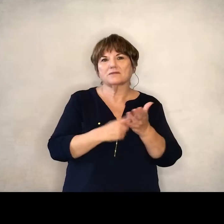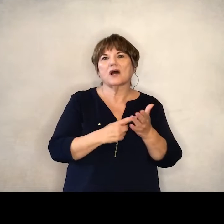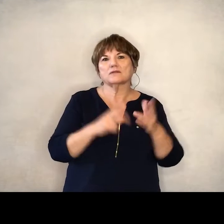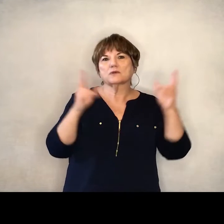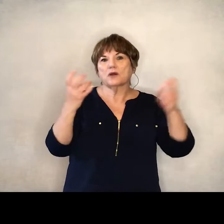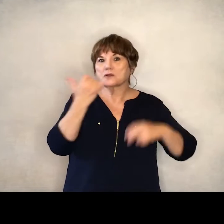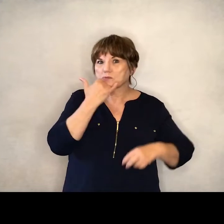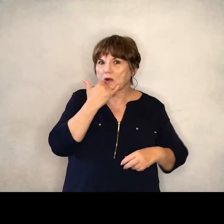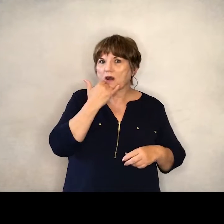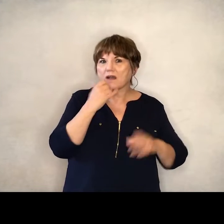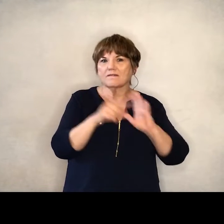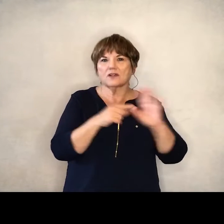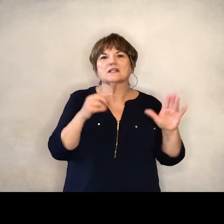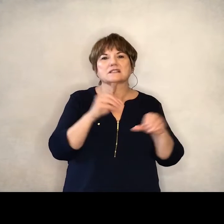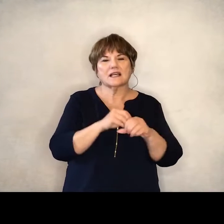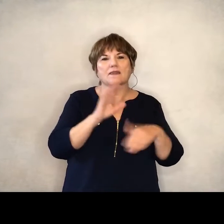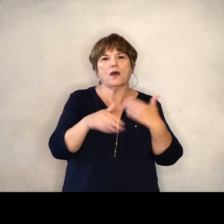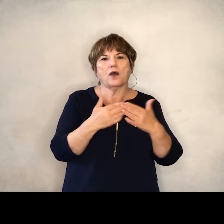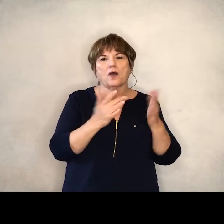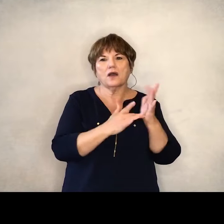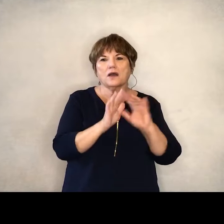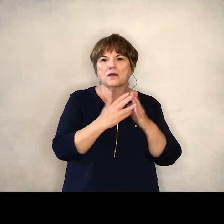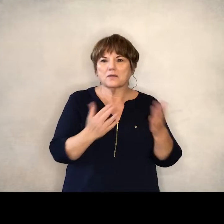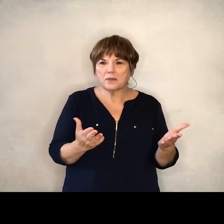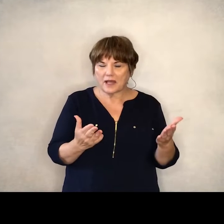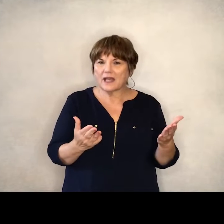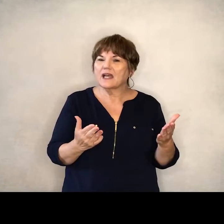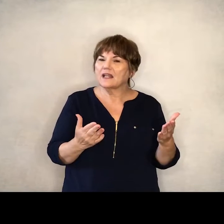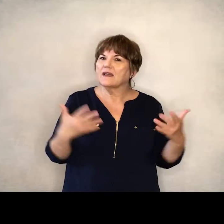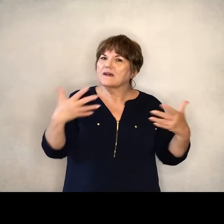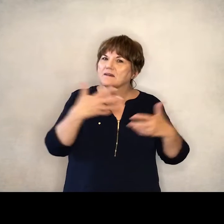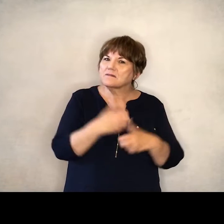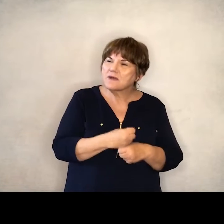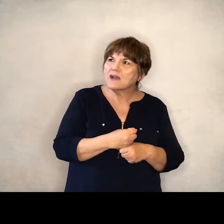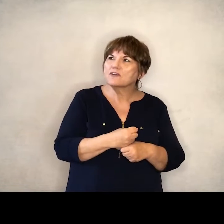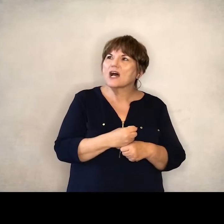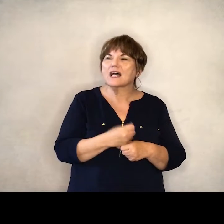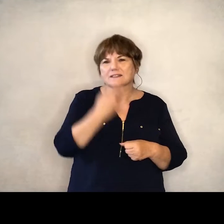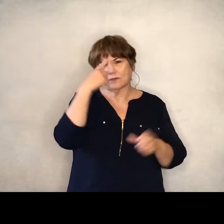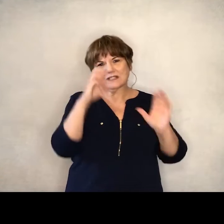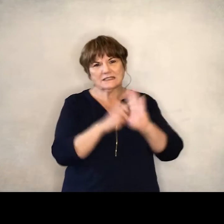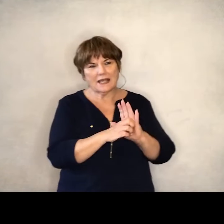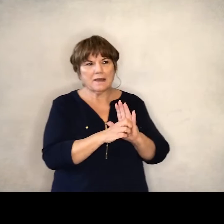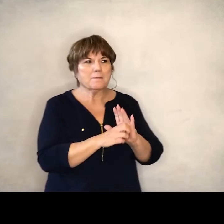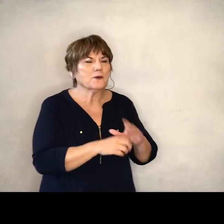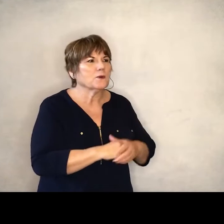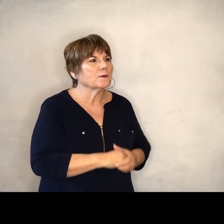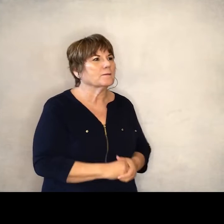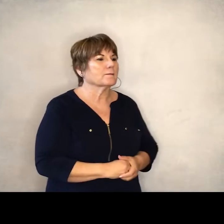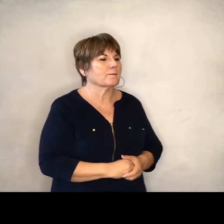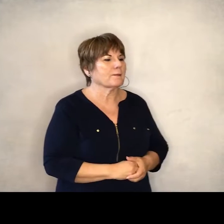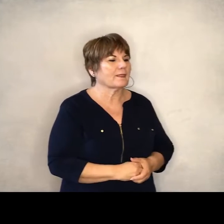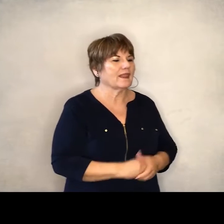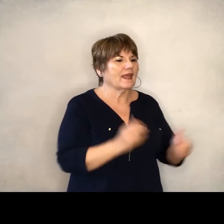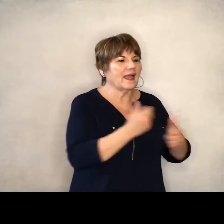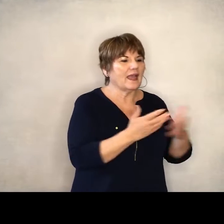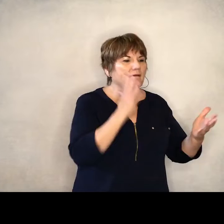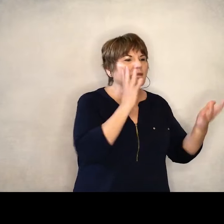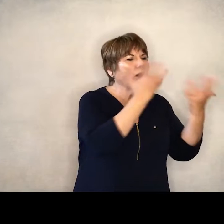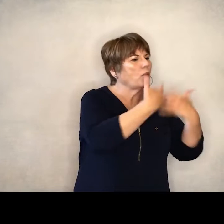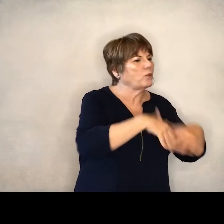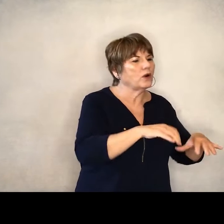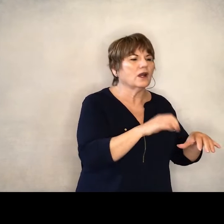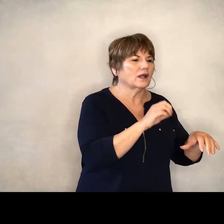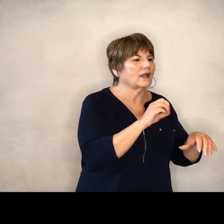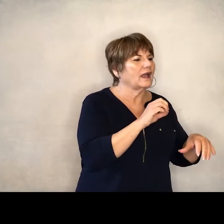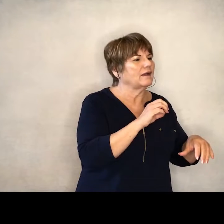Bible. And it's generally paraphrased to go something like this. Everything will work out in the end.